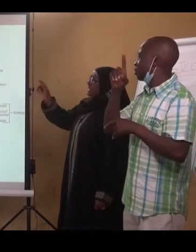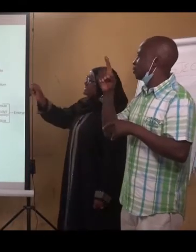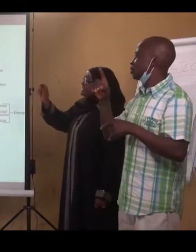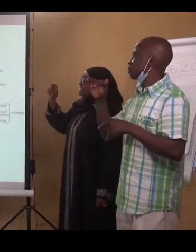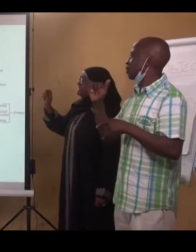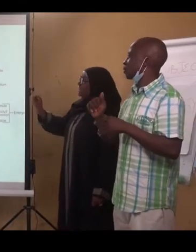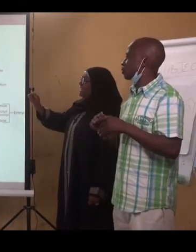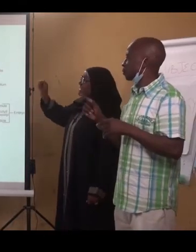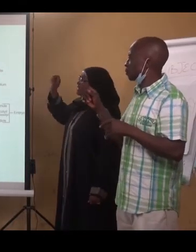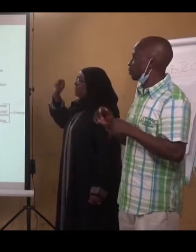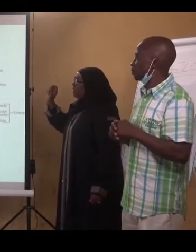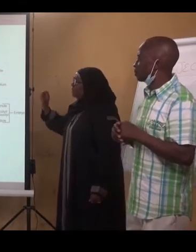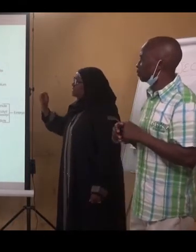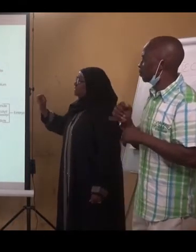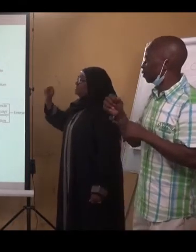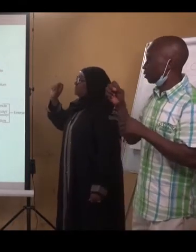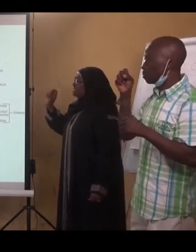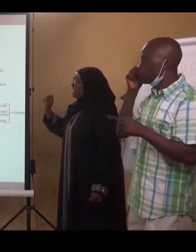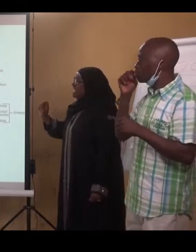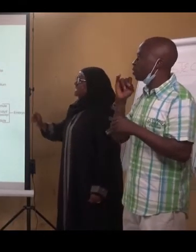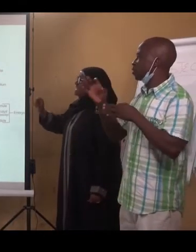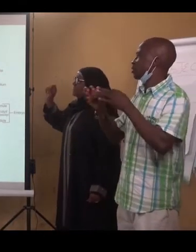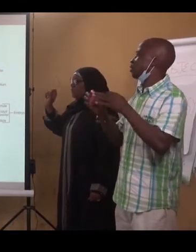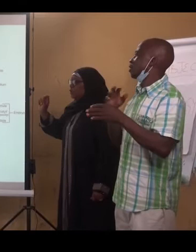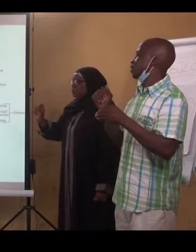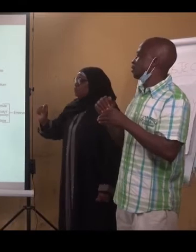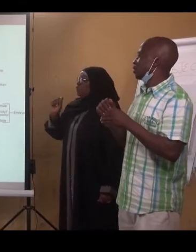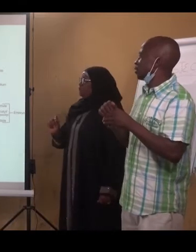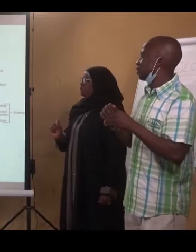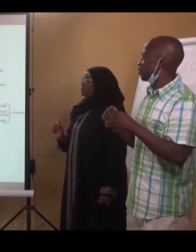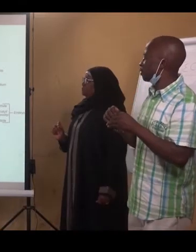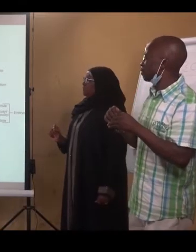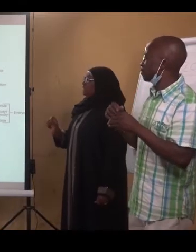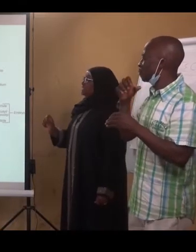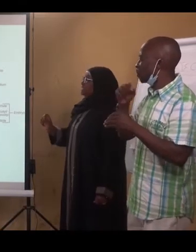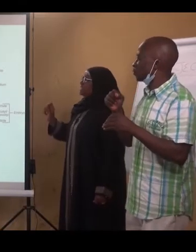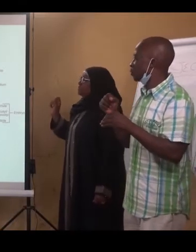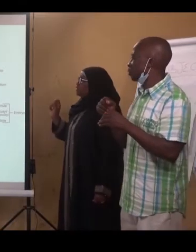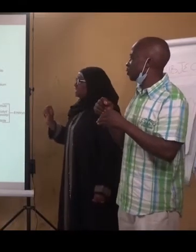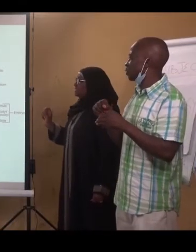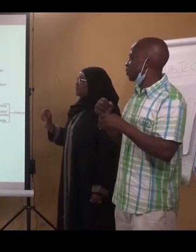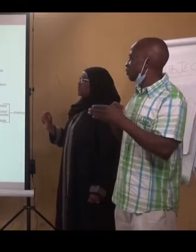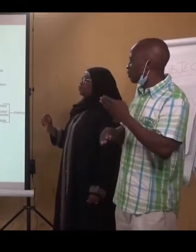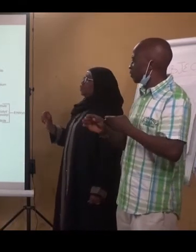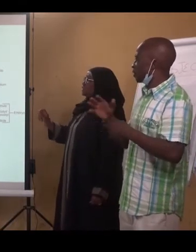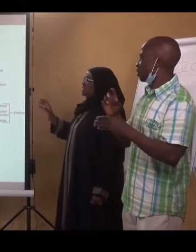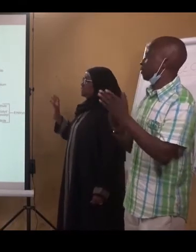seed is defined as the ripened, fertilized, and developed ovule. It is a reproductive structure which disperses